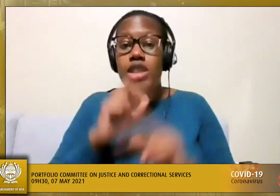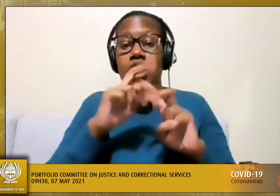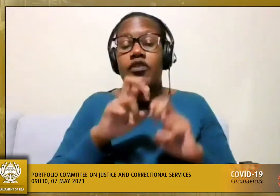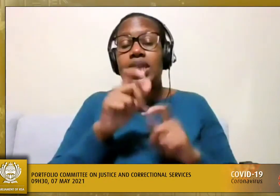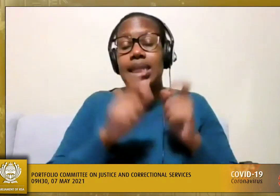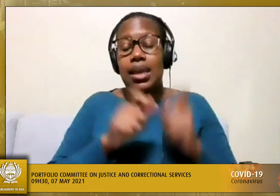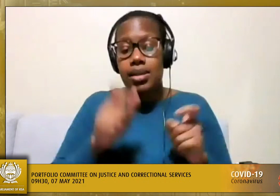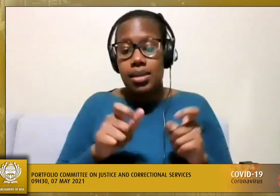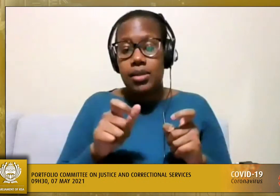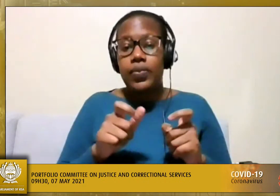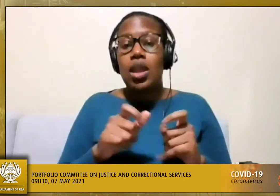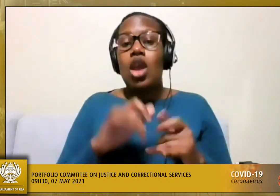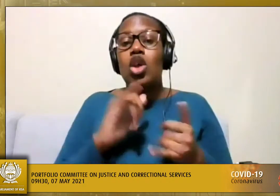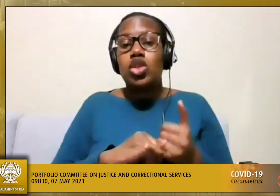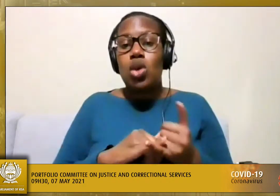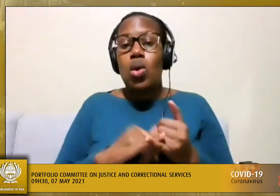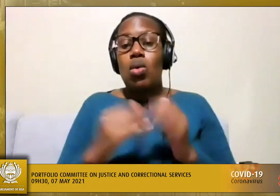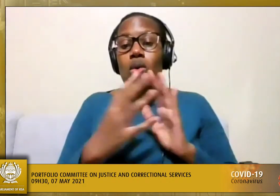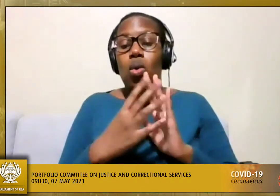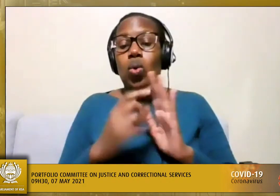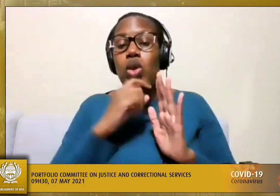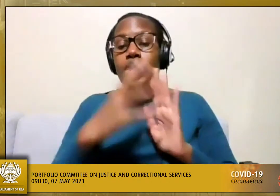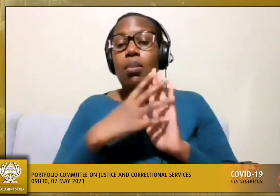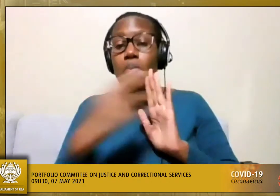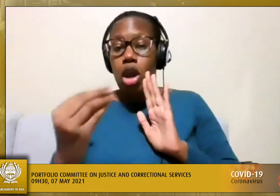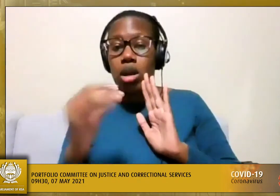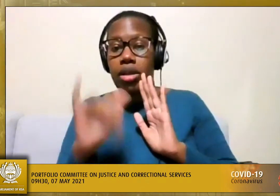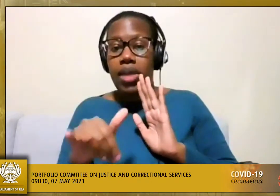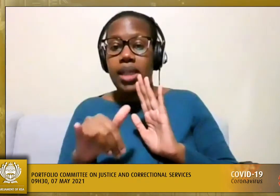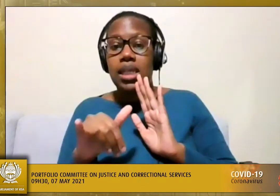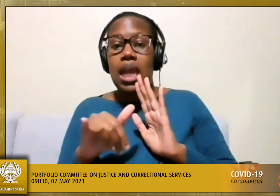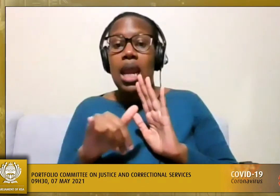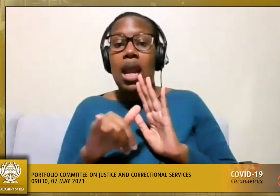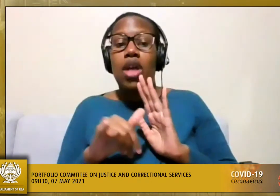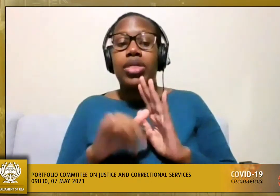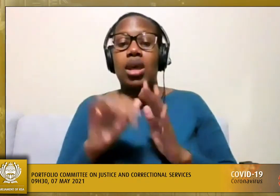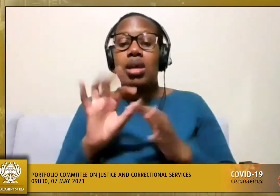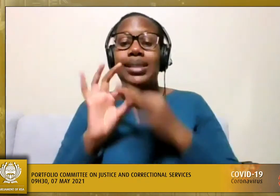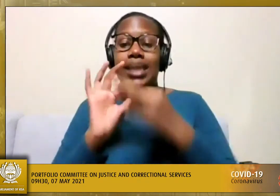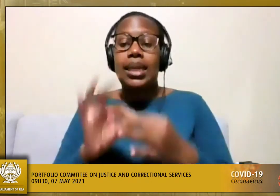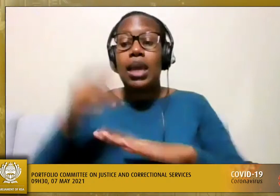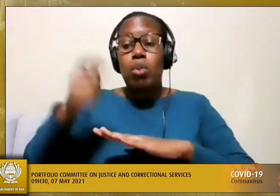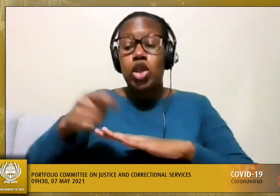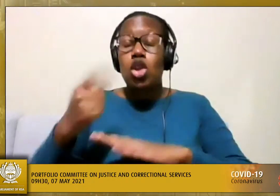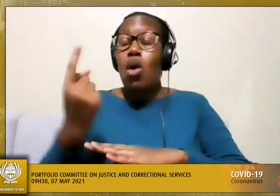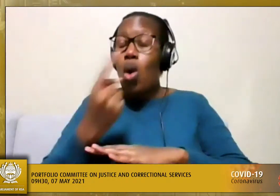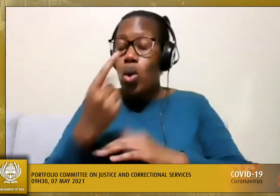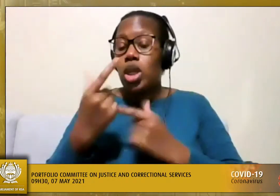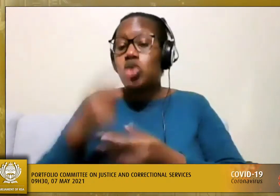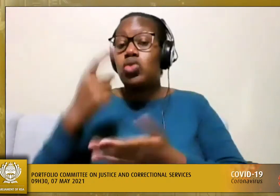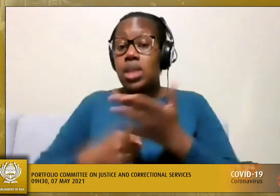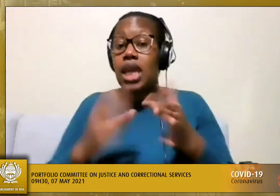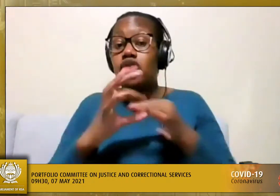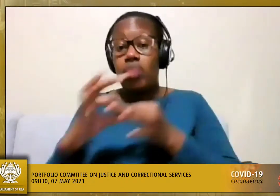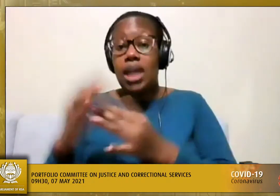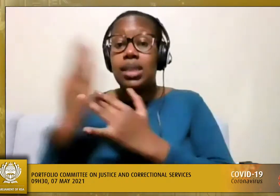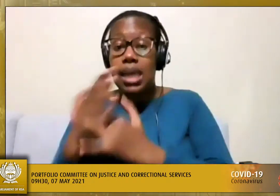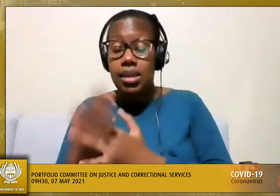so the model that we use is that those dedicated prosecutors only do tax related matters